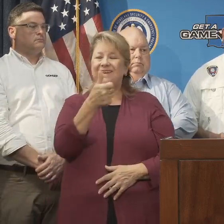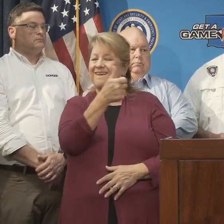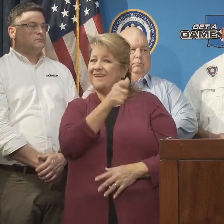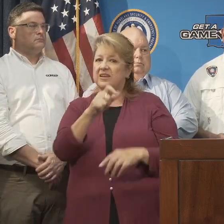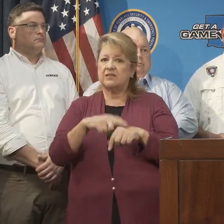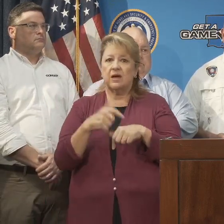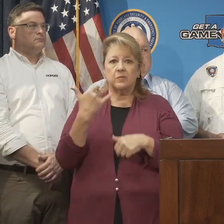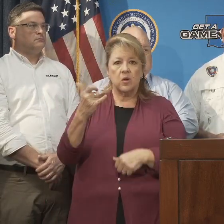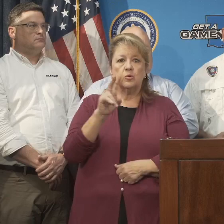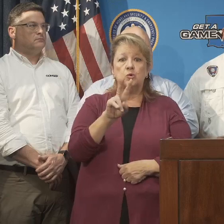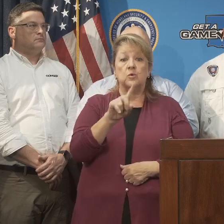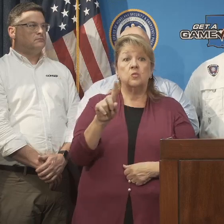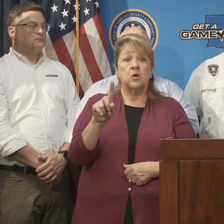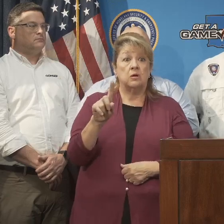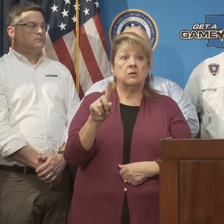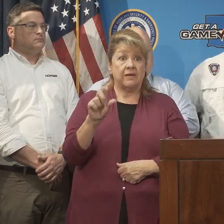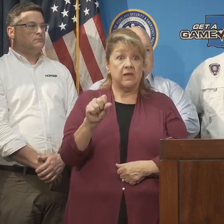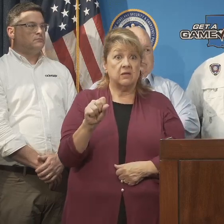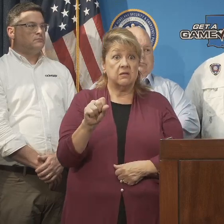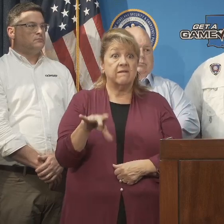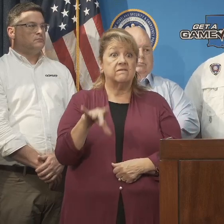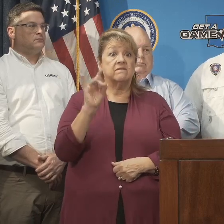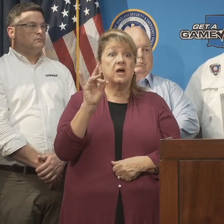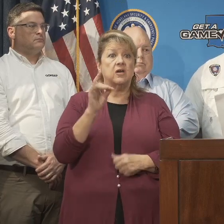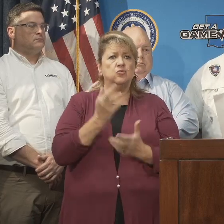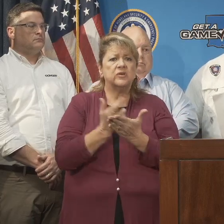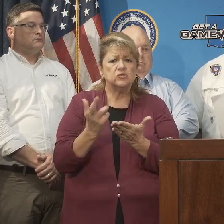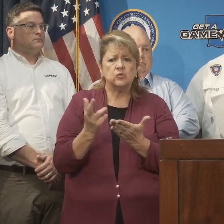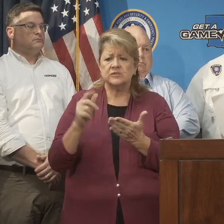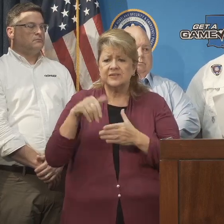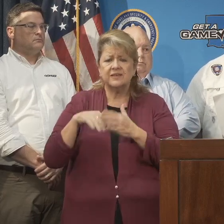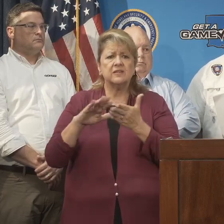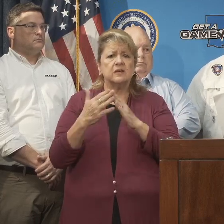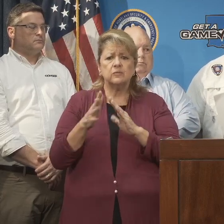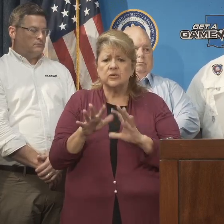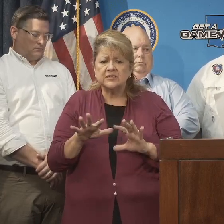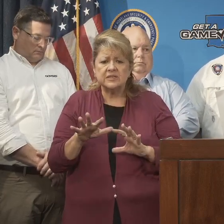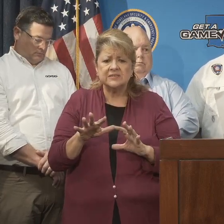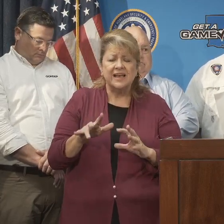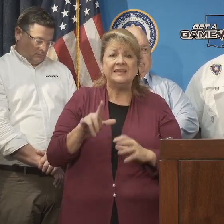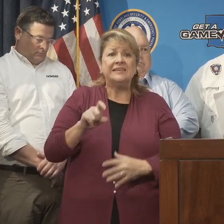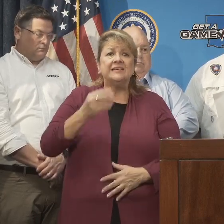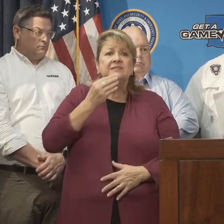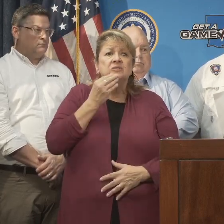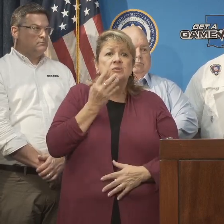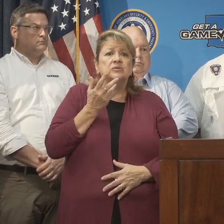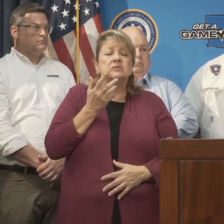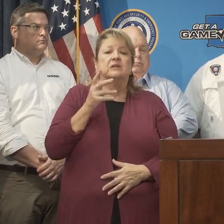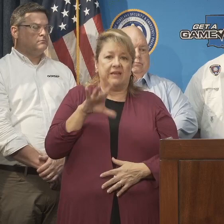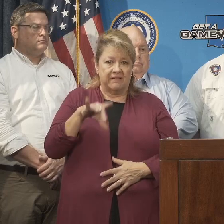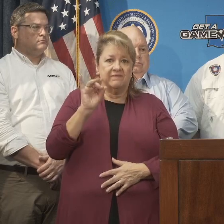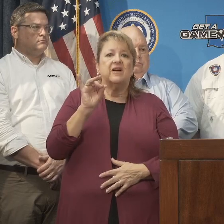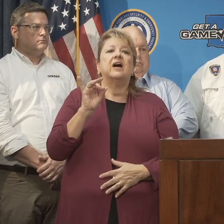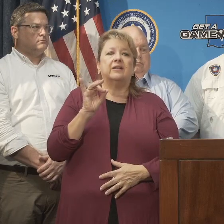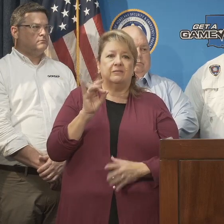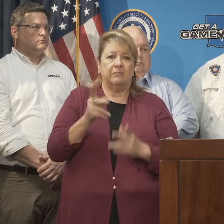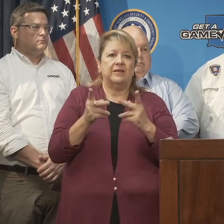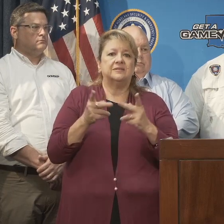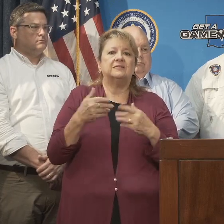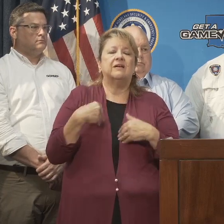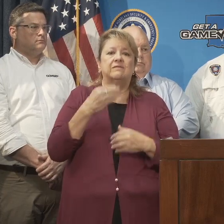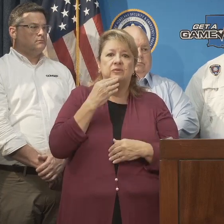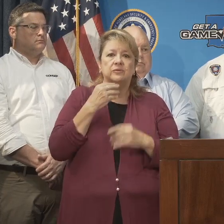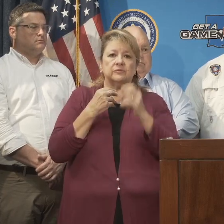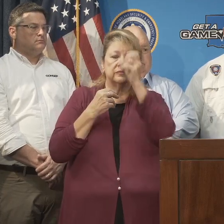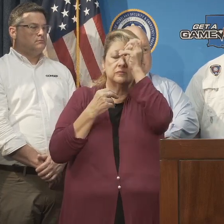time to find out about resources in our communities, and that includes food resources. I would like to